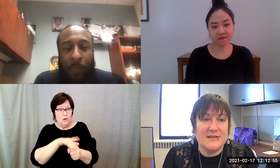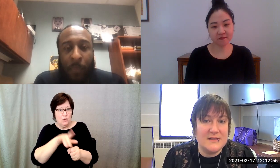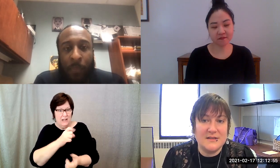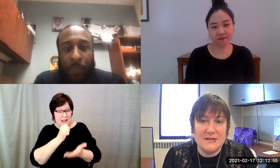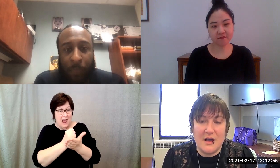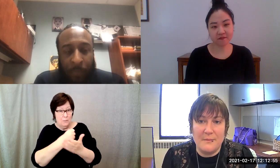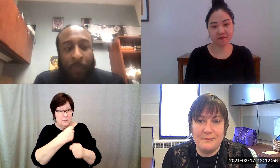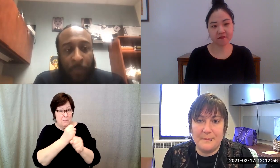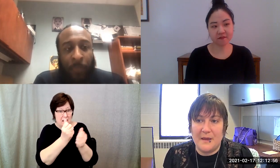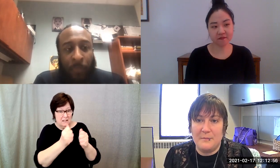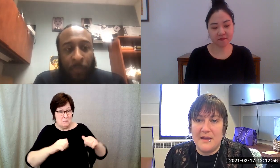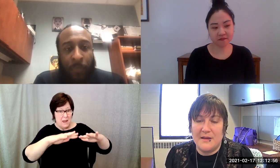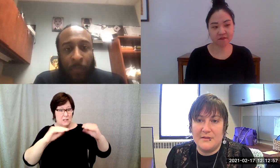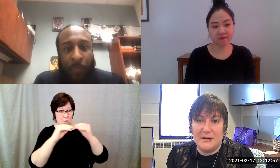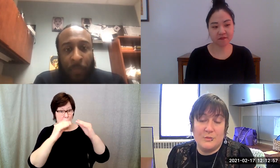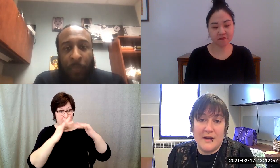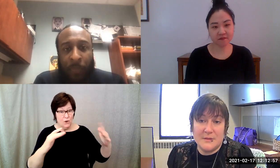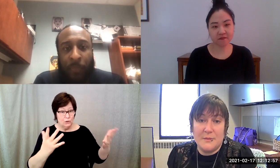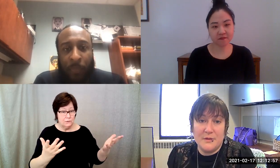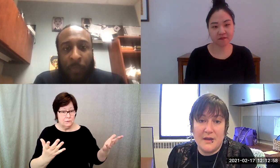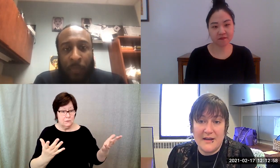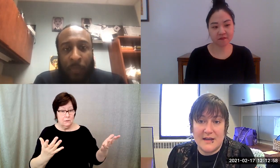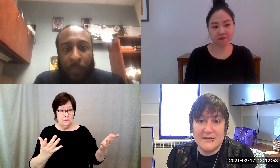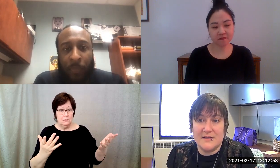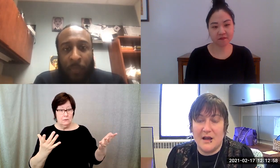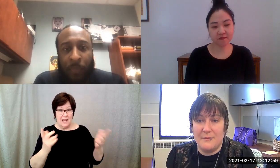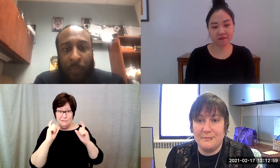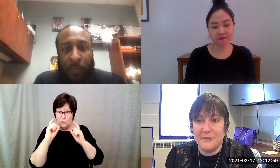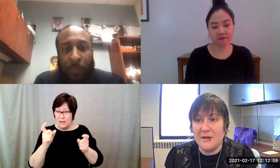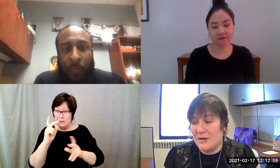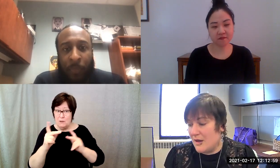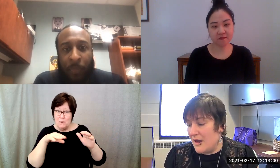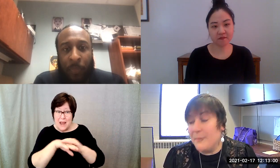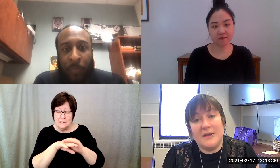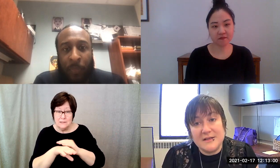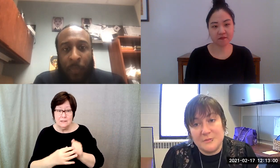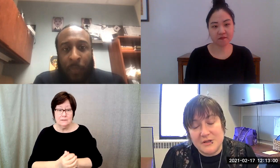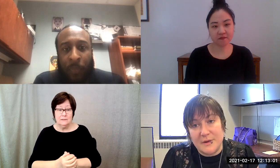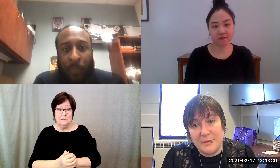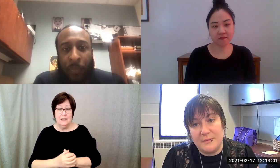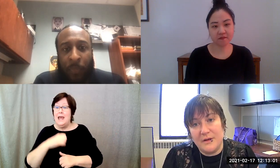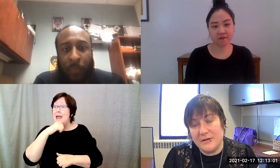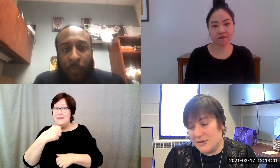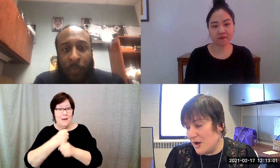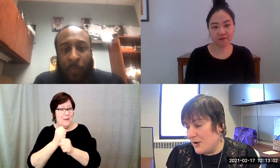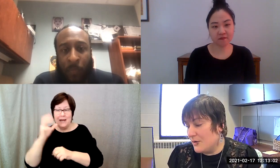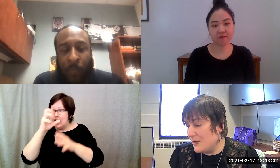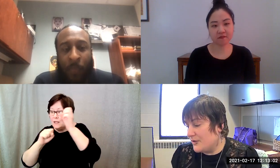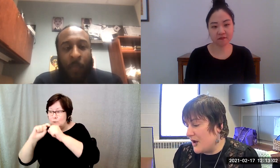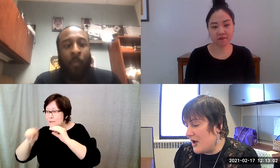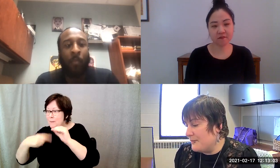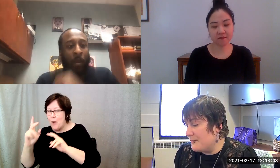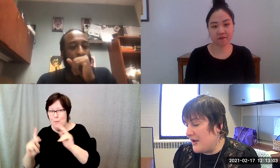diversifying spaces, and making, granting people access, and not making assumptions about people.